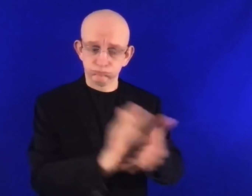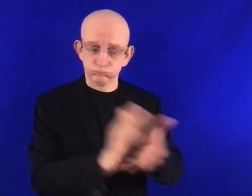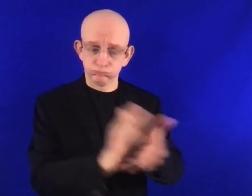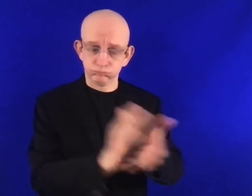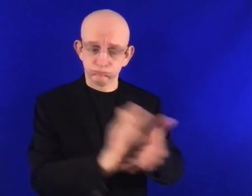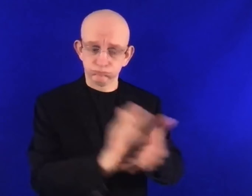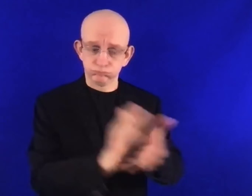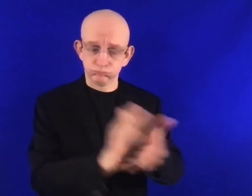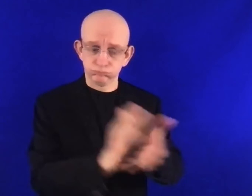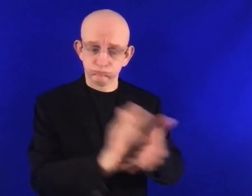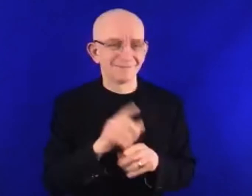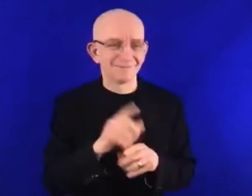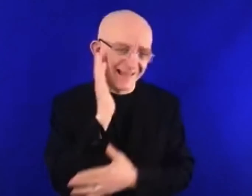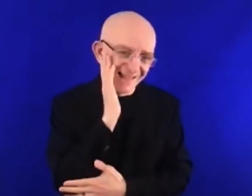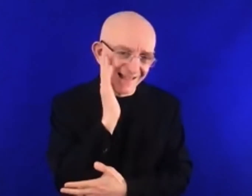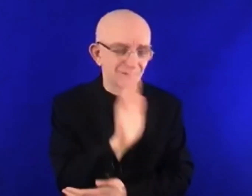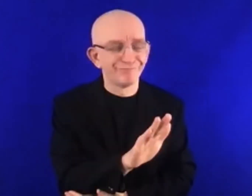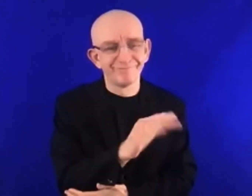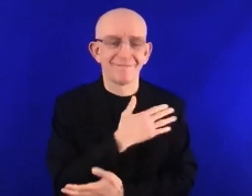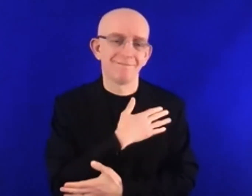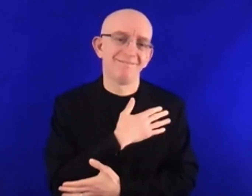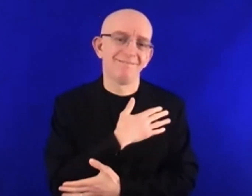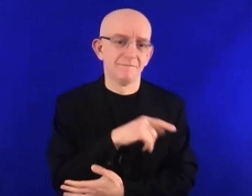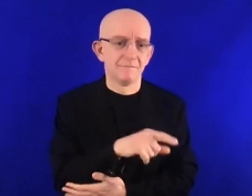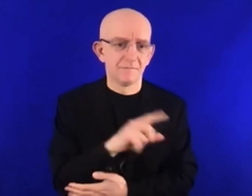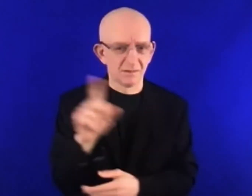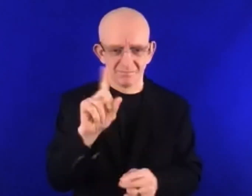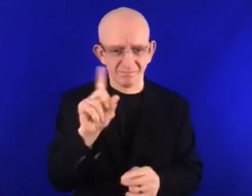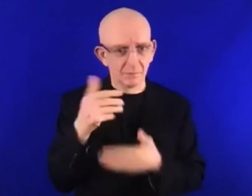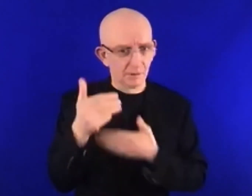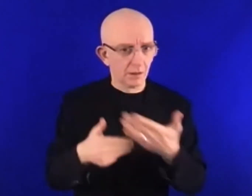They believe that we are asexual because we have a disability,